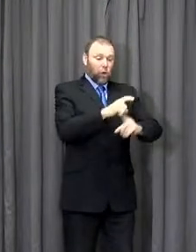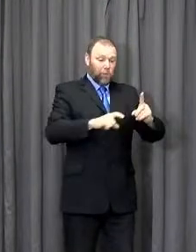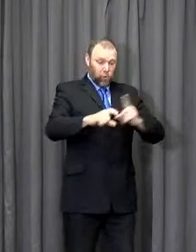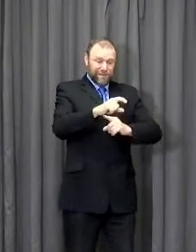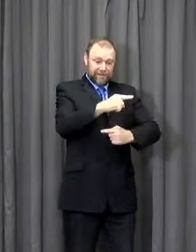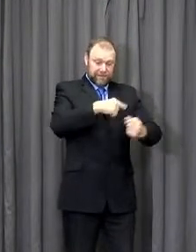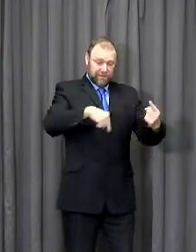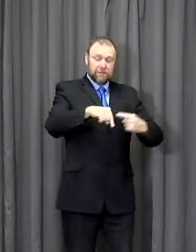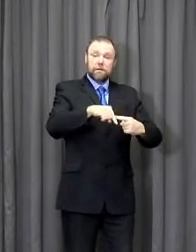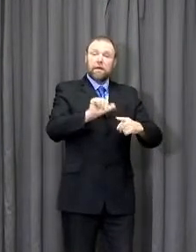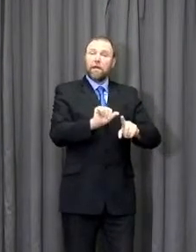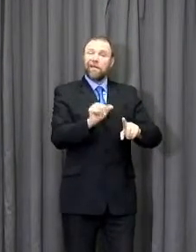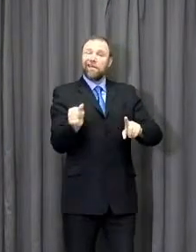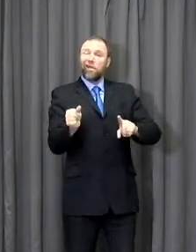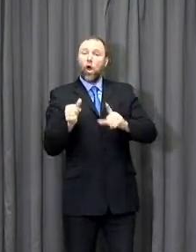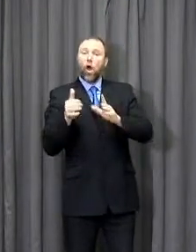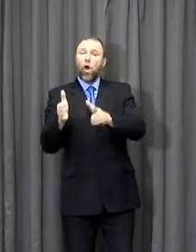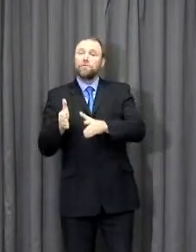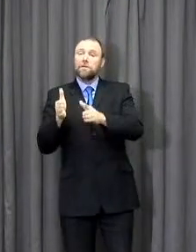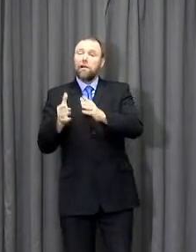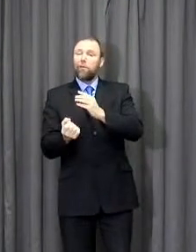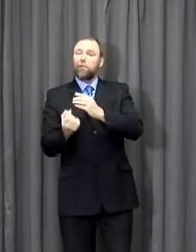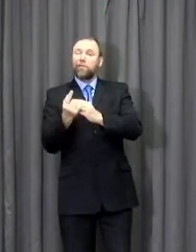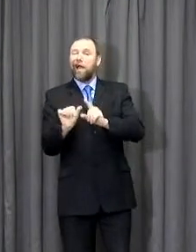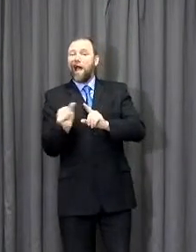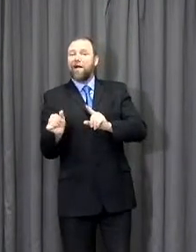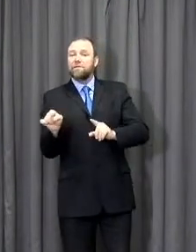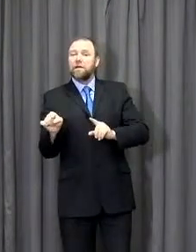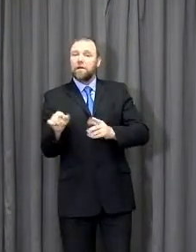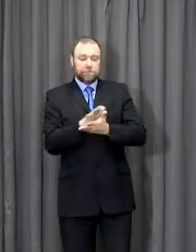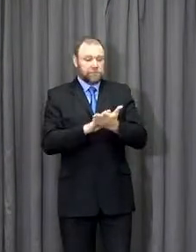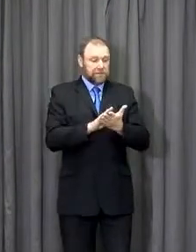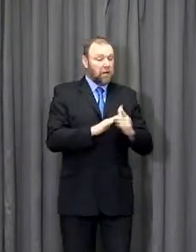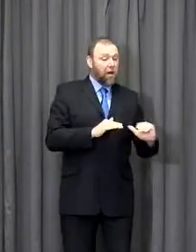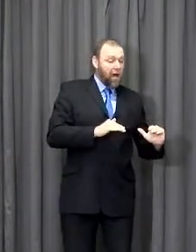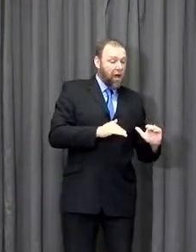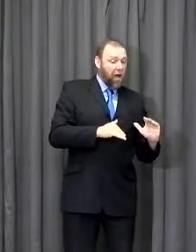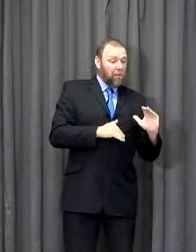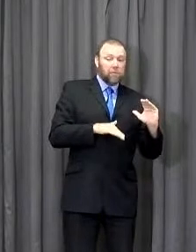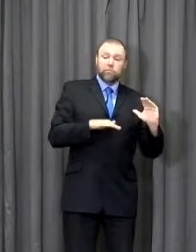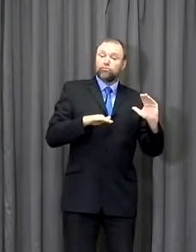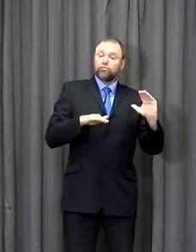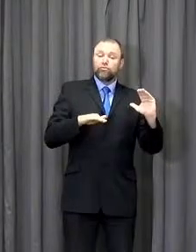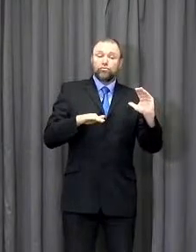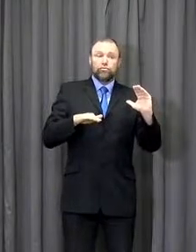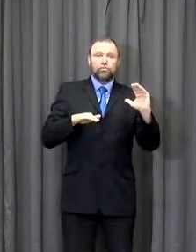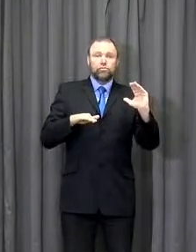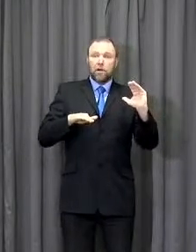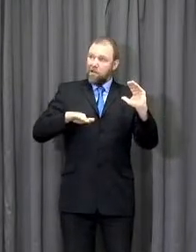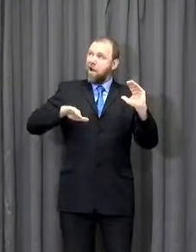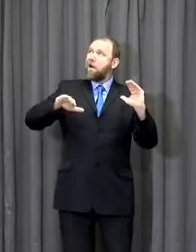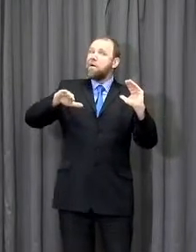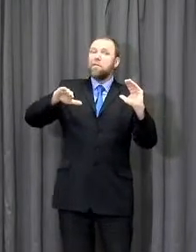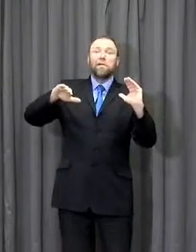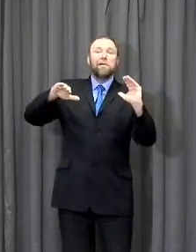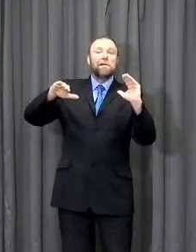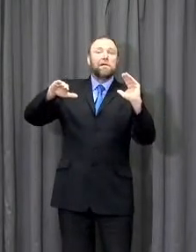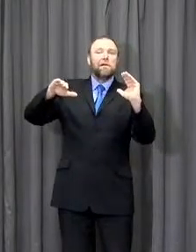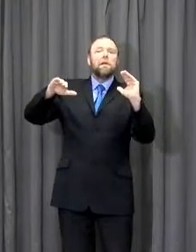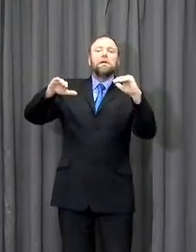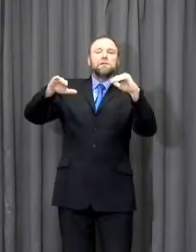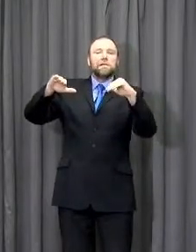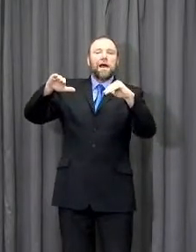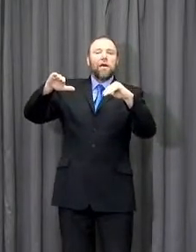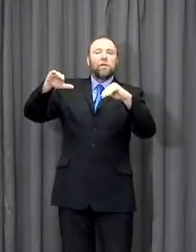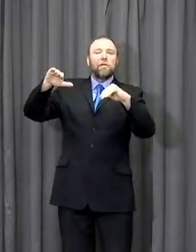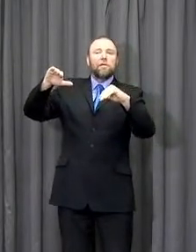our NHS, our hospital services. Hospital services are holding up and holding up well. They are stable, but they're very busy. And